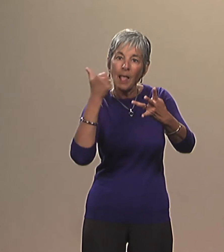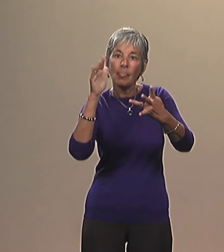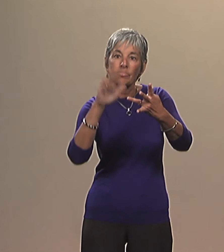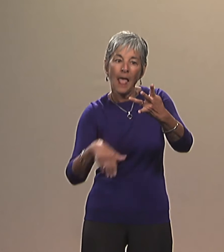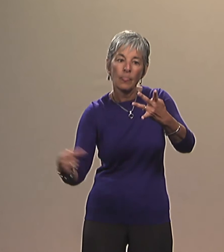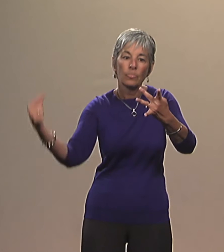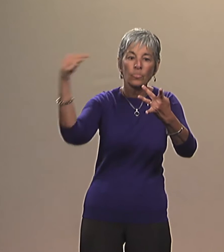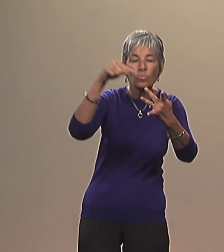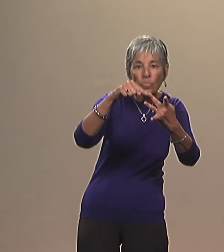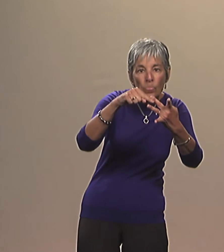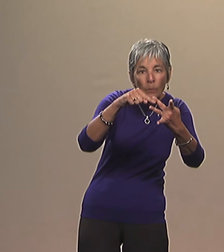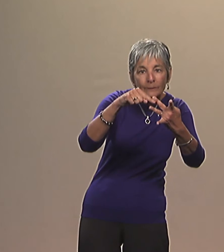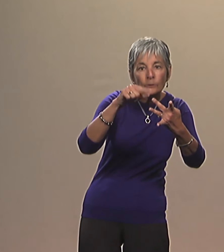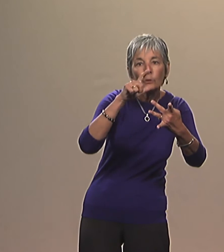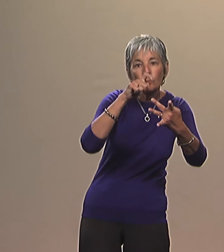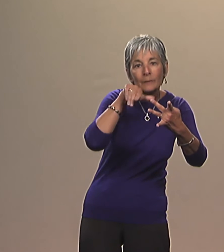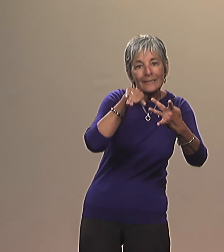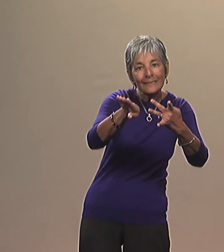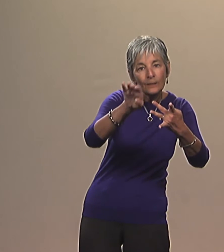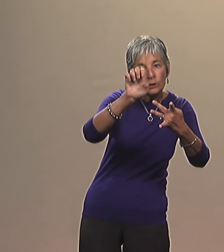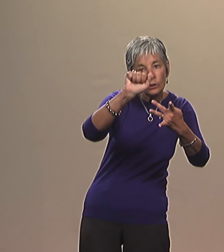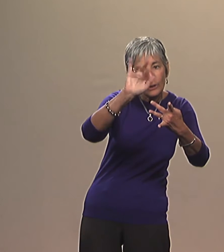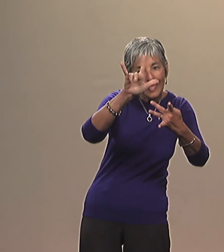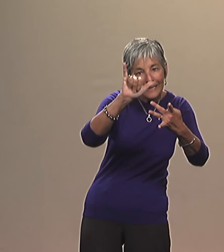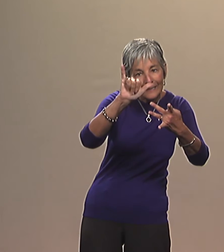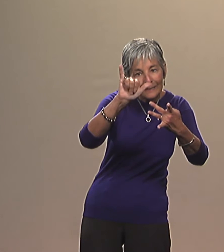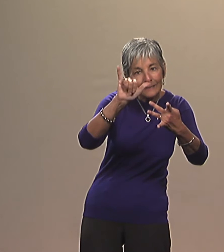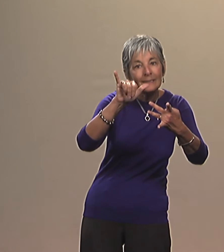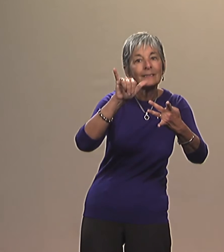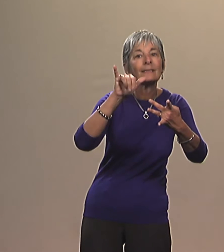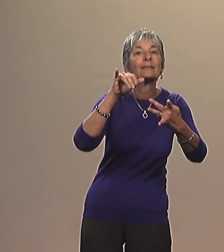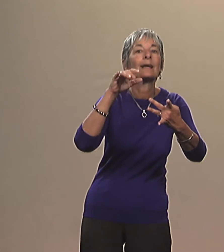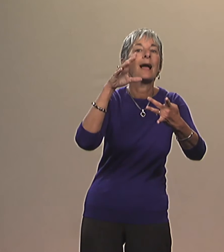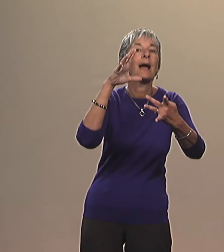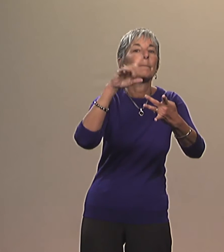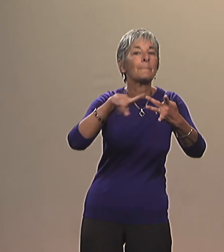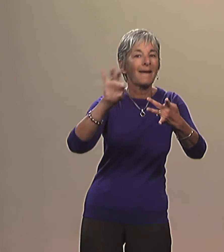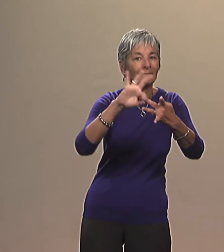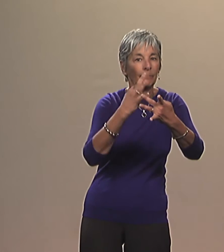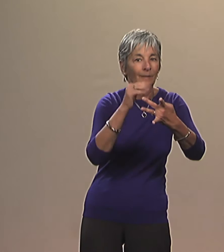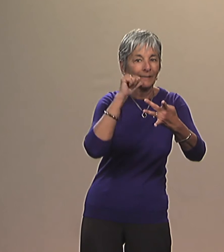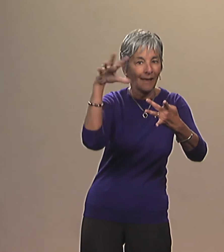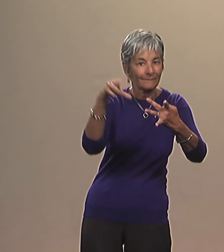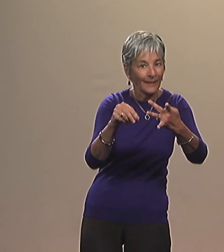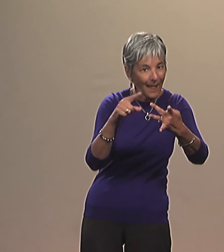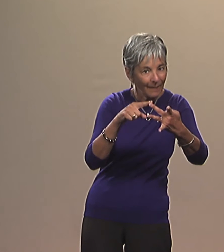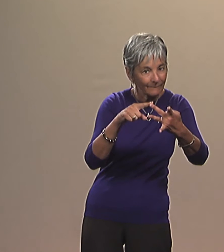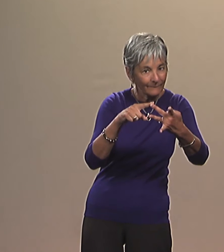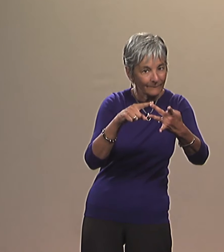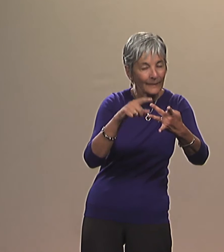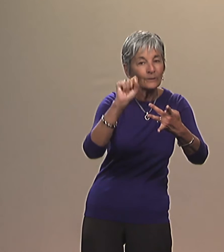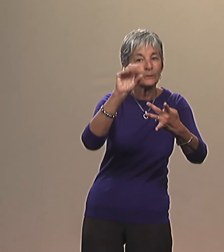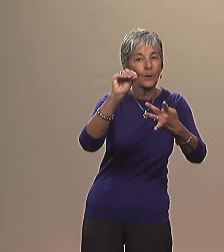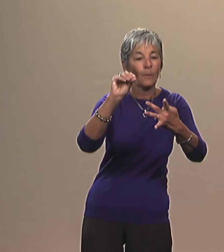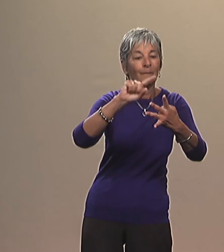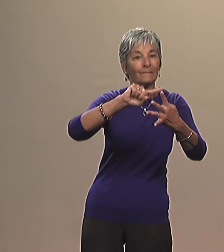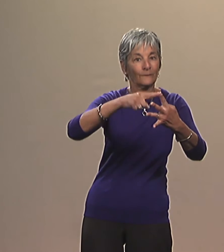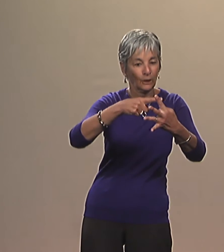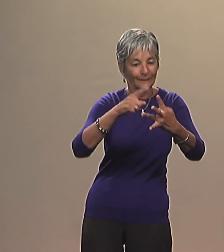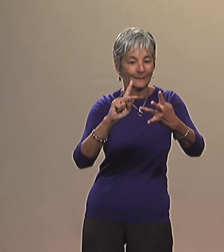They did better than those who were identified early, but the families were not involved. That group ranked third, and